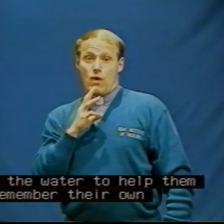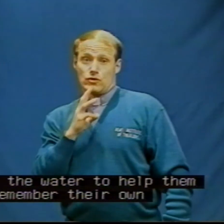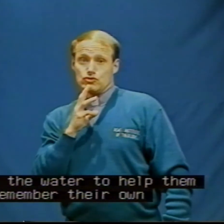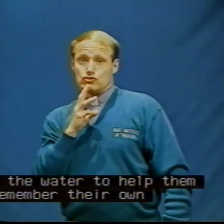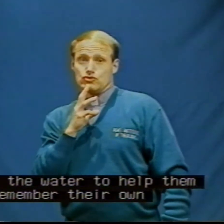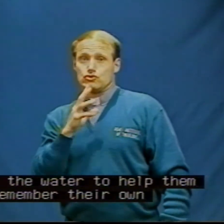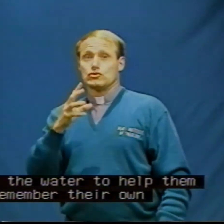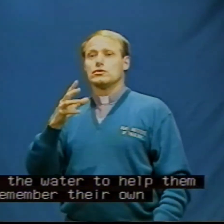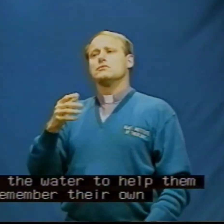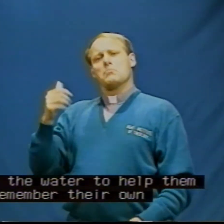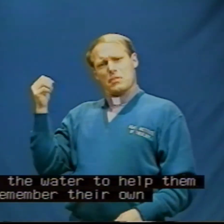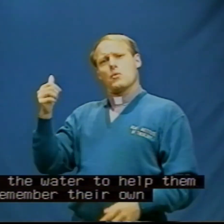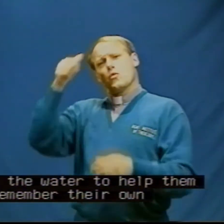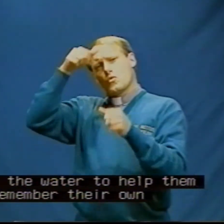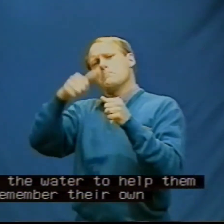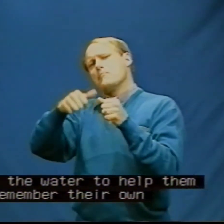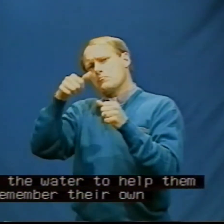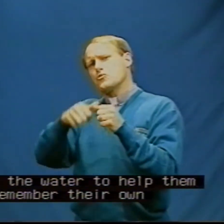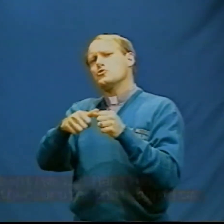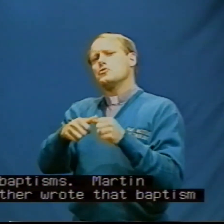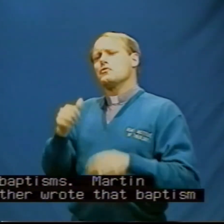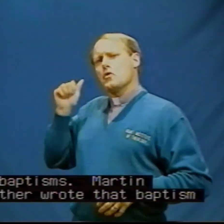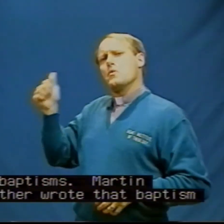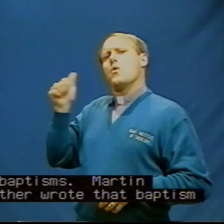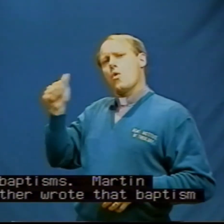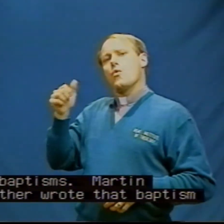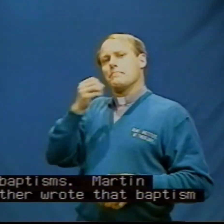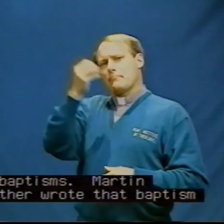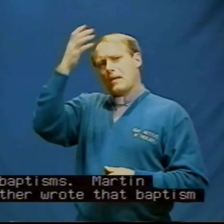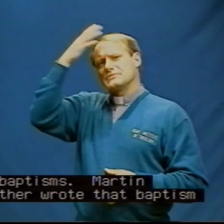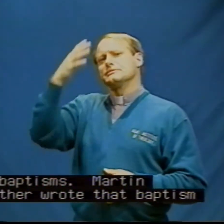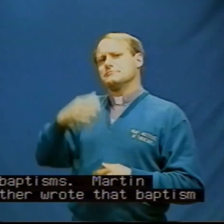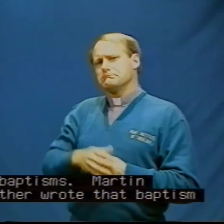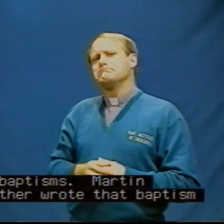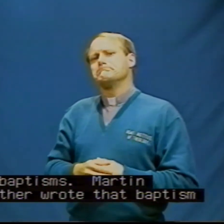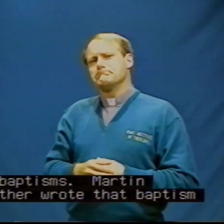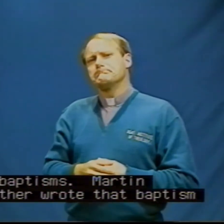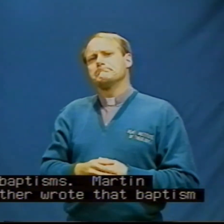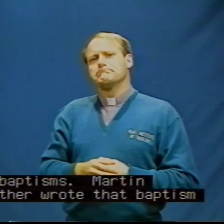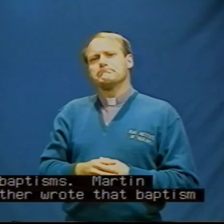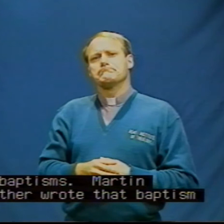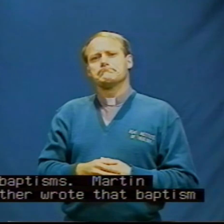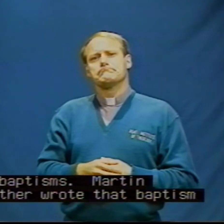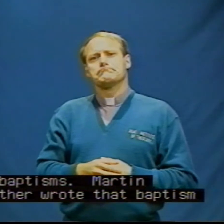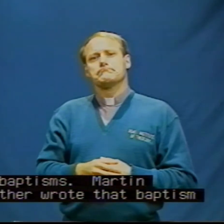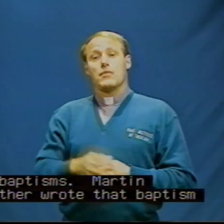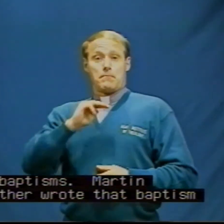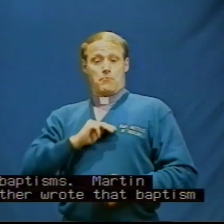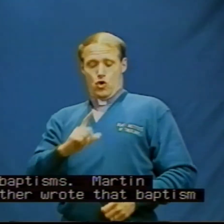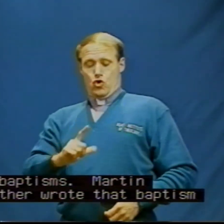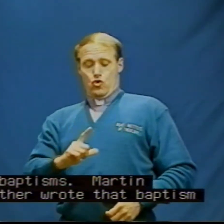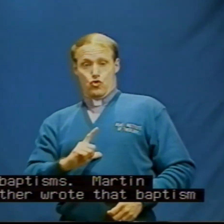The water to help them remember their own baptism. Martin Luther wrote that baptism